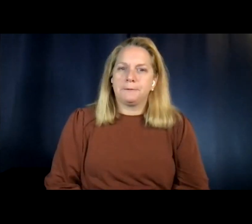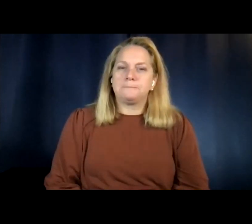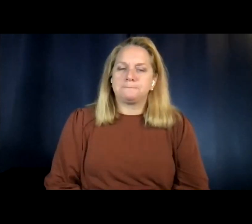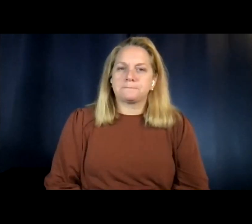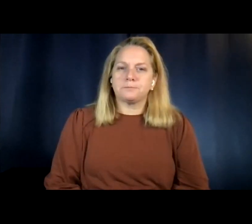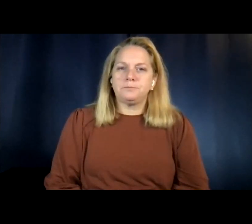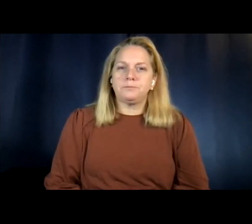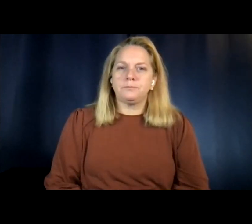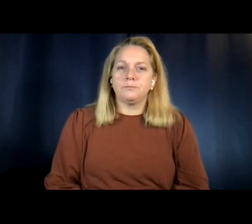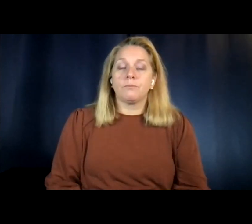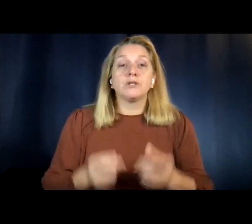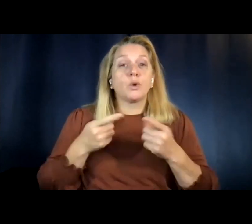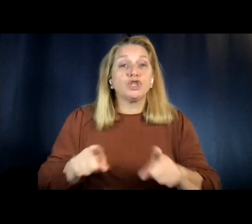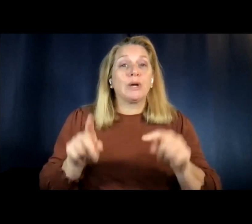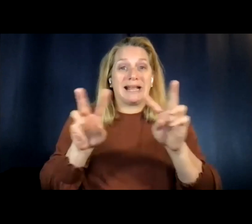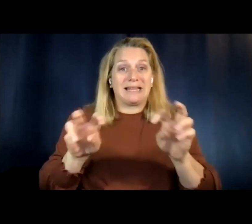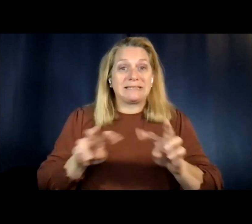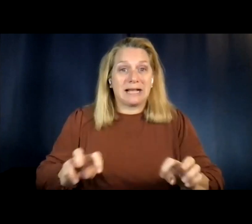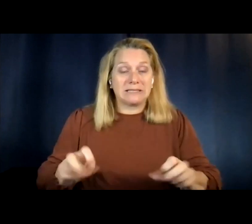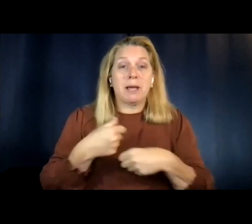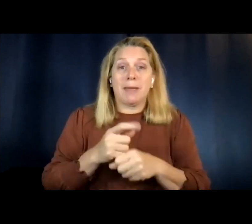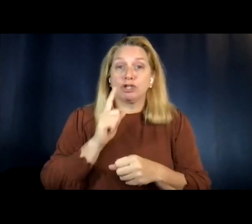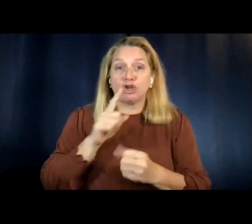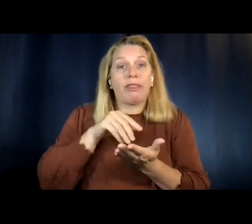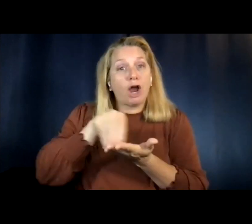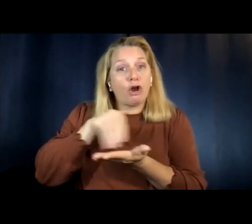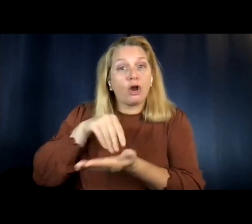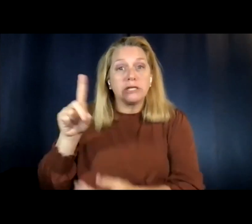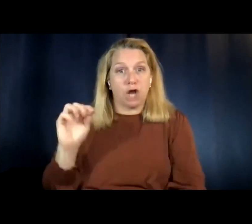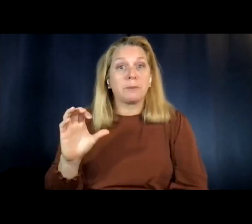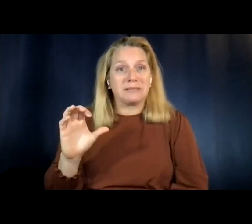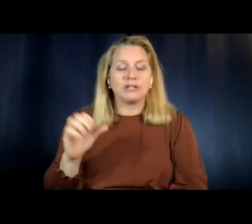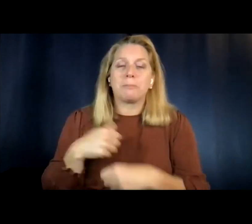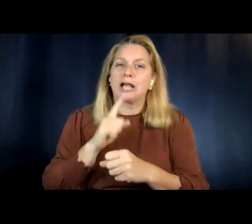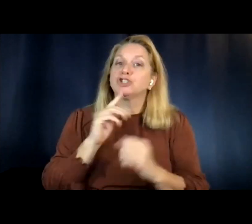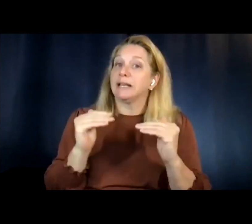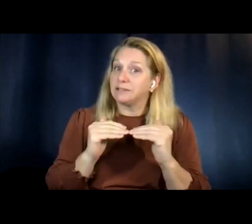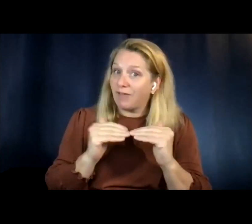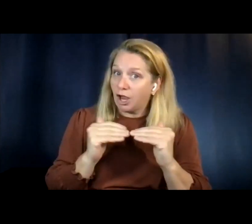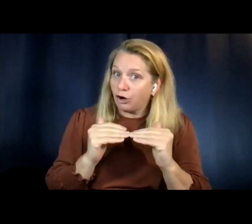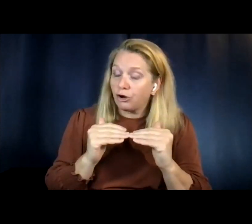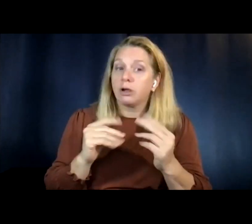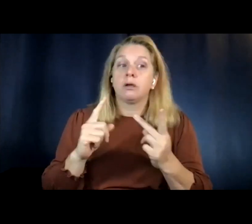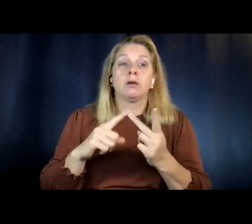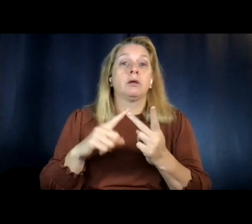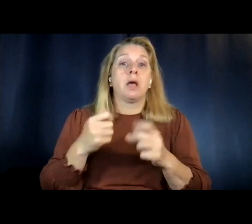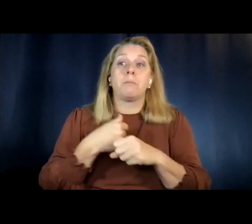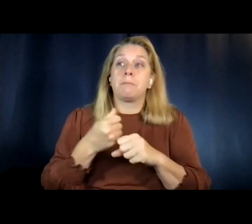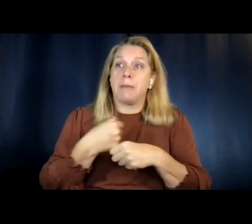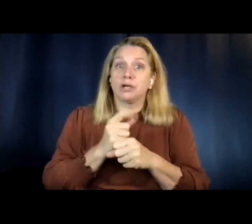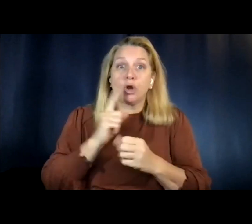In the assessment, make sure the documentation is fair. Make sure that everything they write is